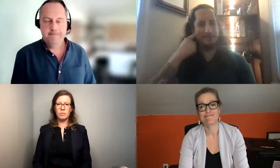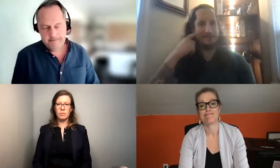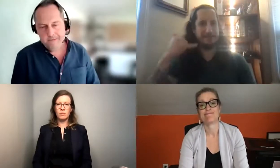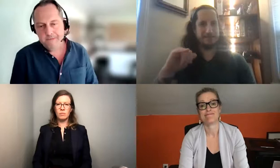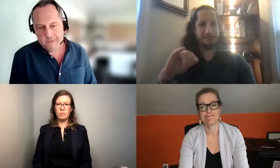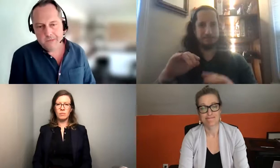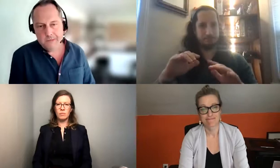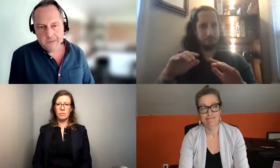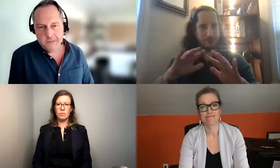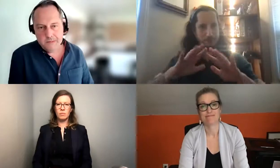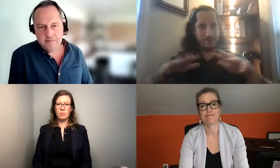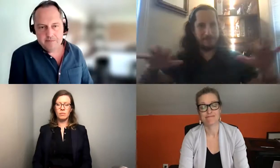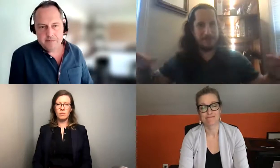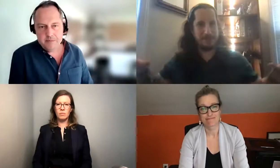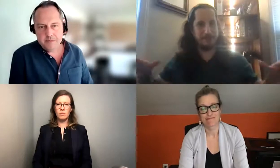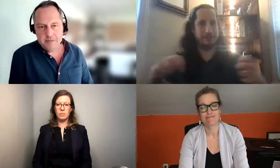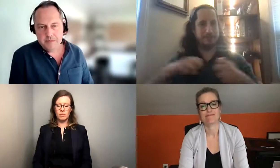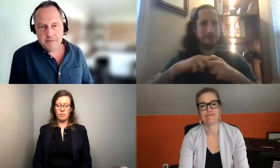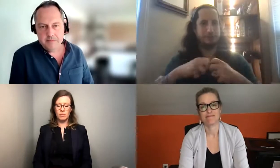ethics.